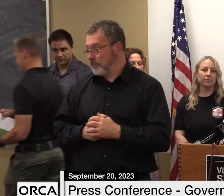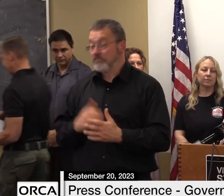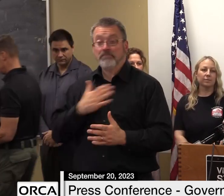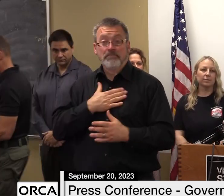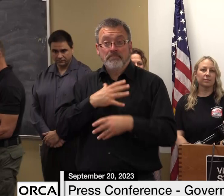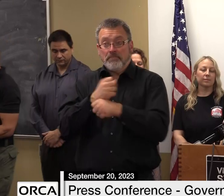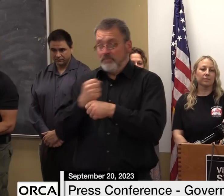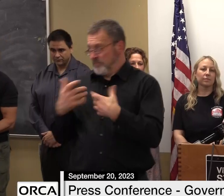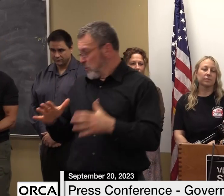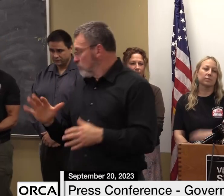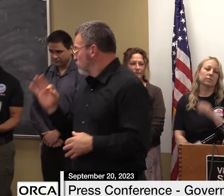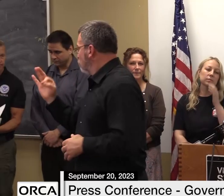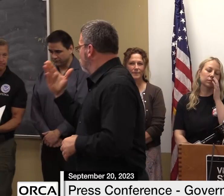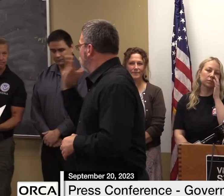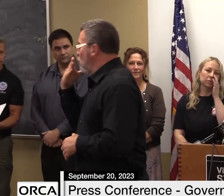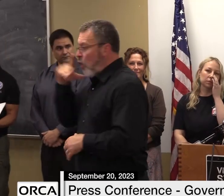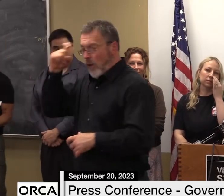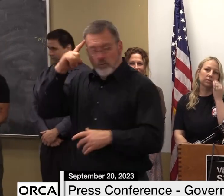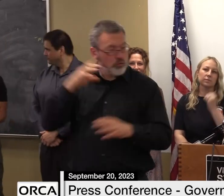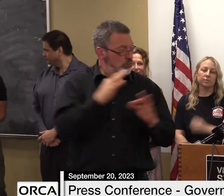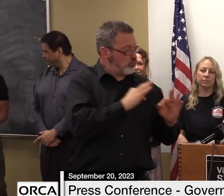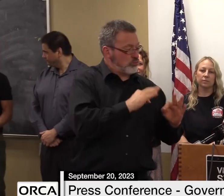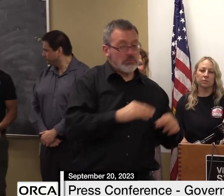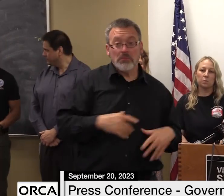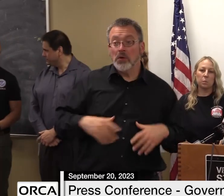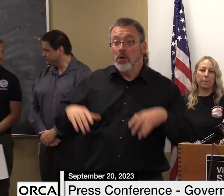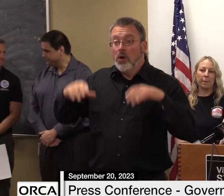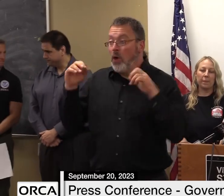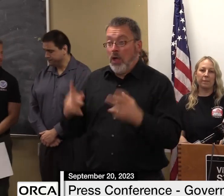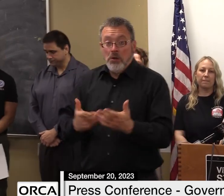Thank you very much. We'll now open it up to questions.